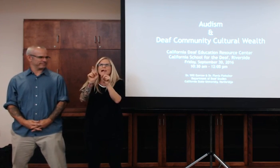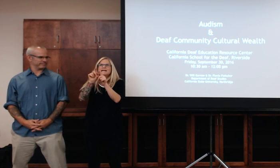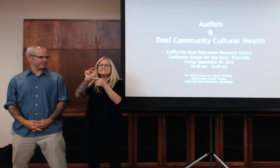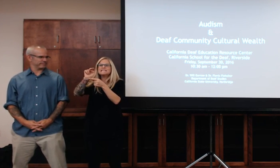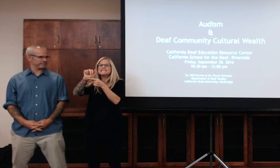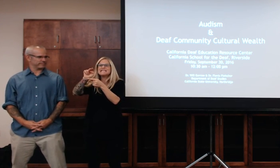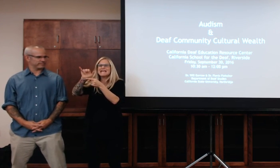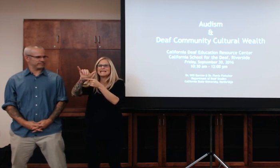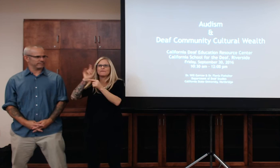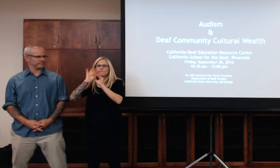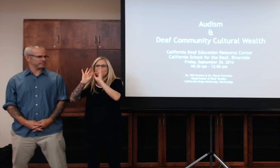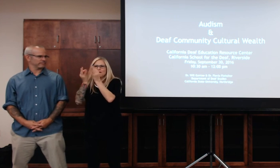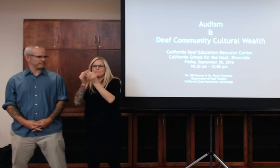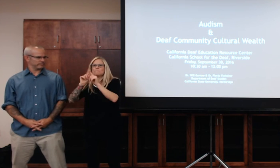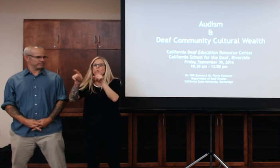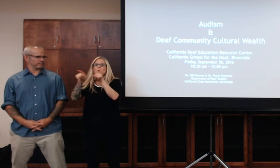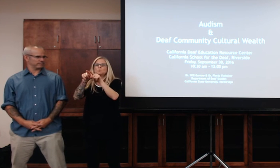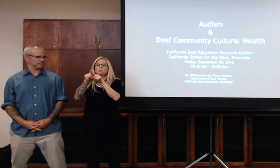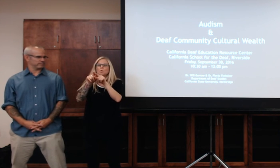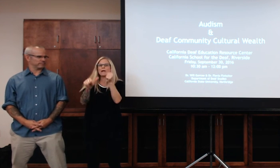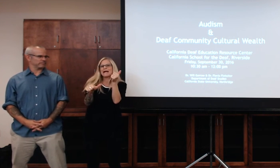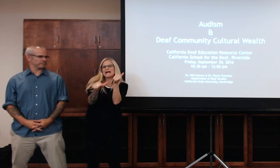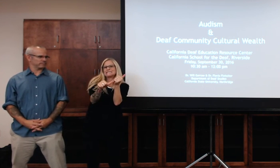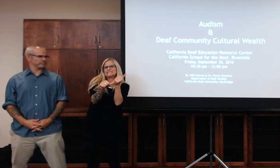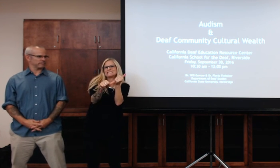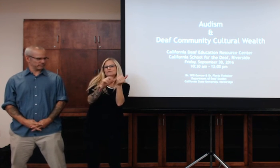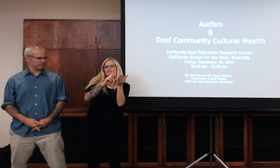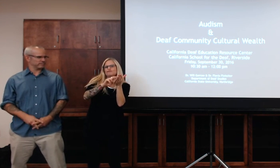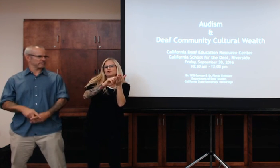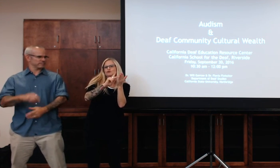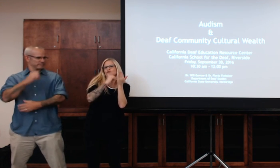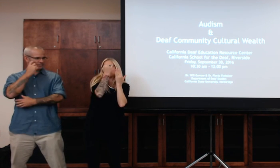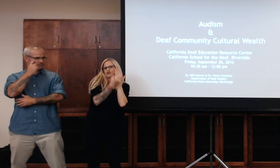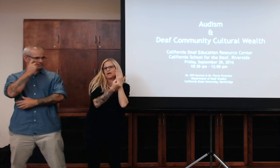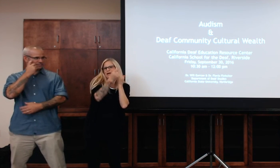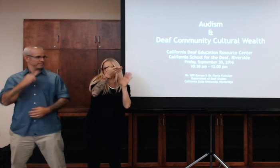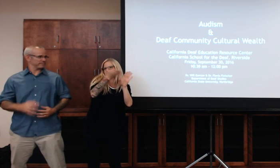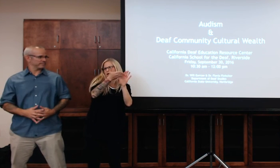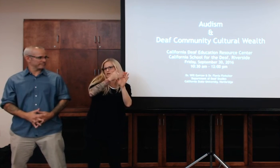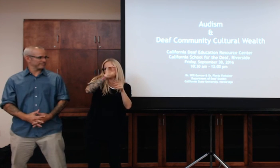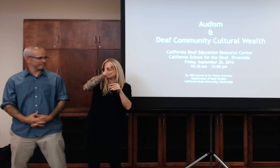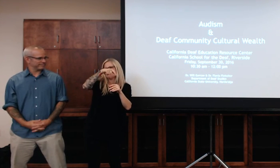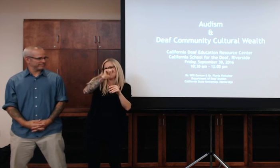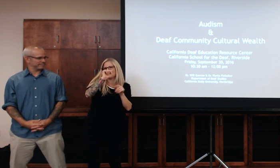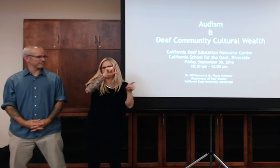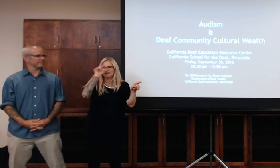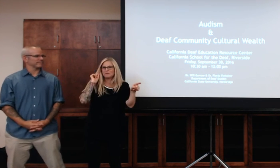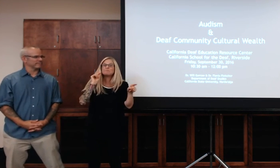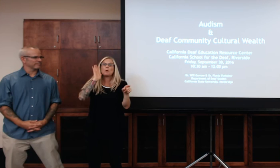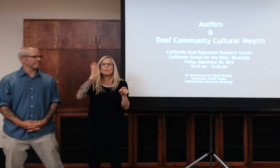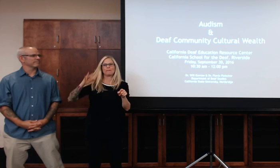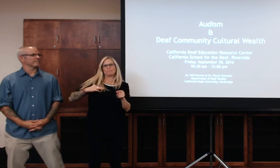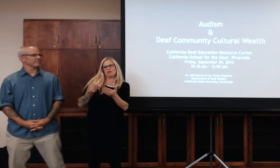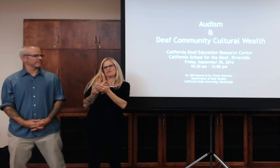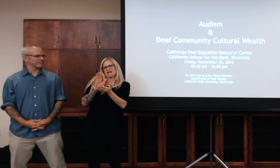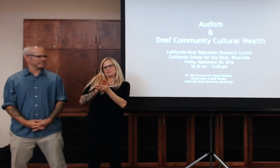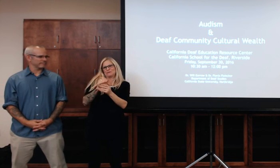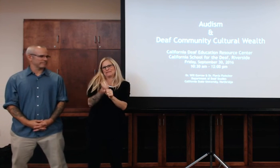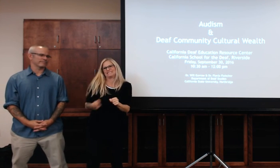She works as a nanny for a family, but is also an assistant for a research project in the psychology department at Gallaudet. So she's definitely